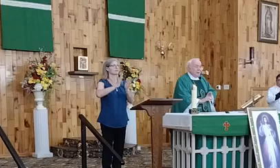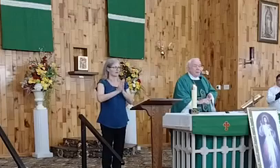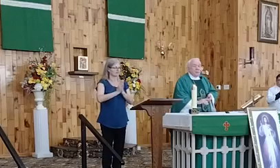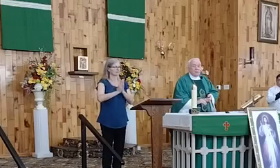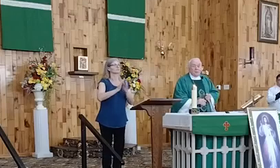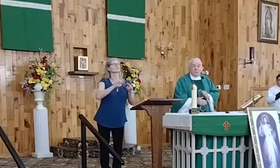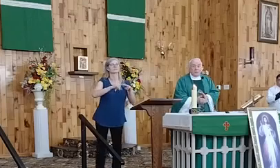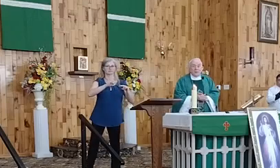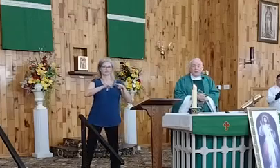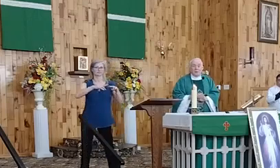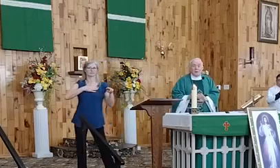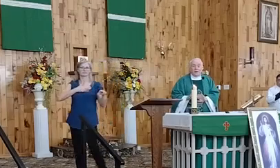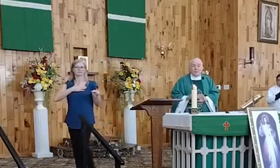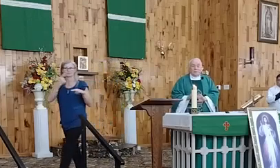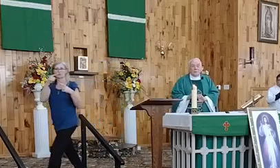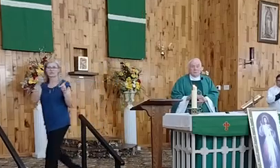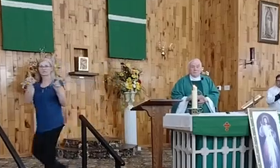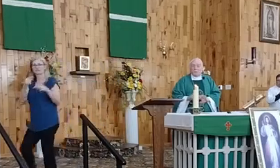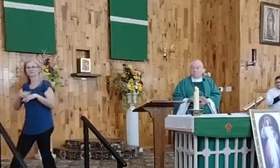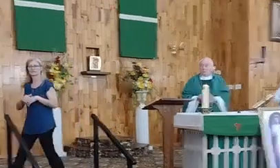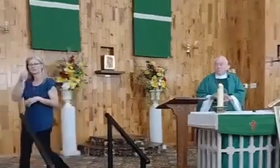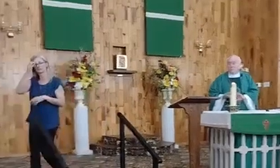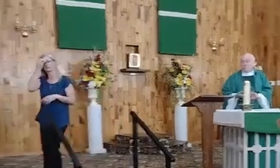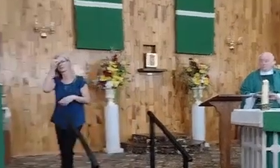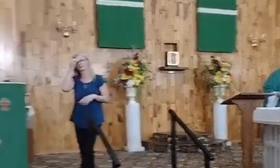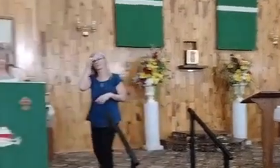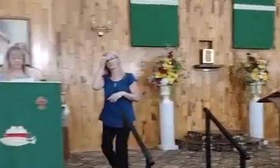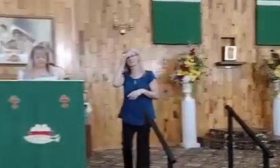Amen. Please be seated for announcements.